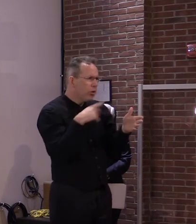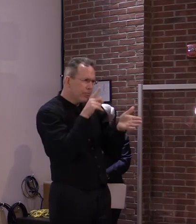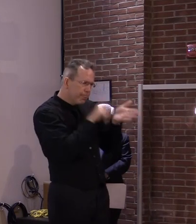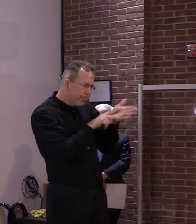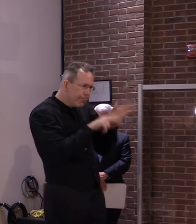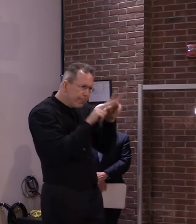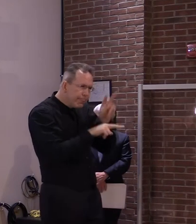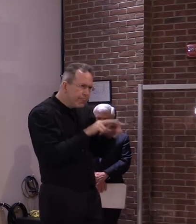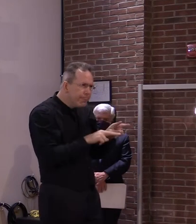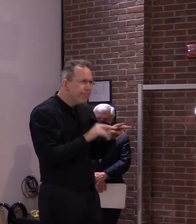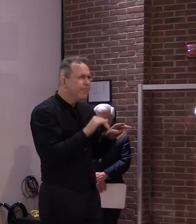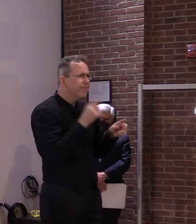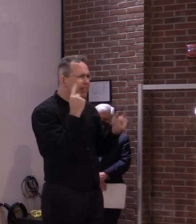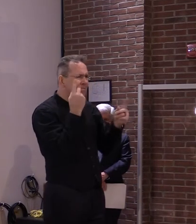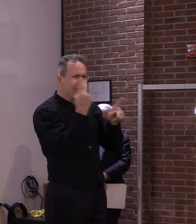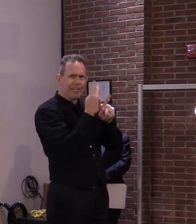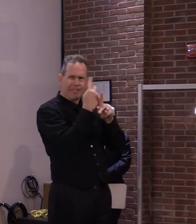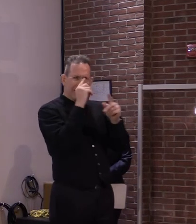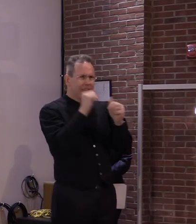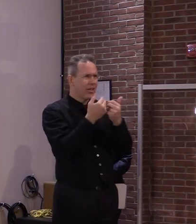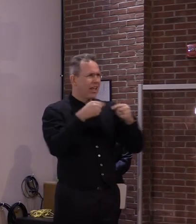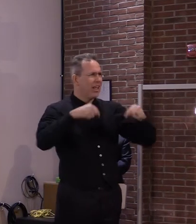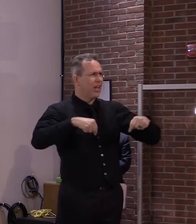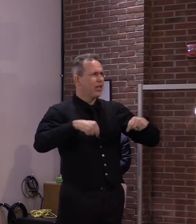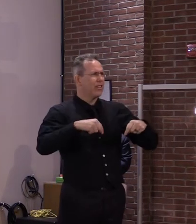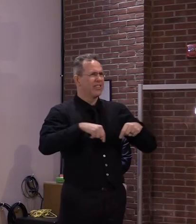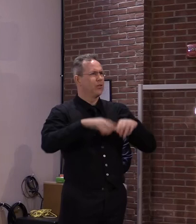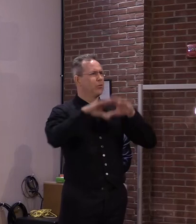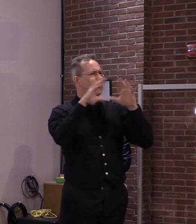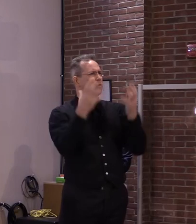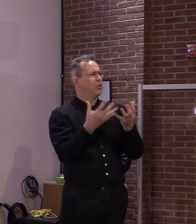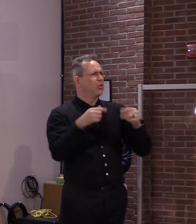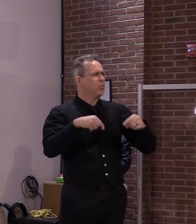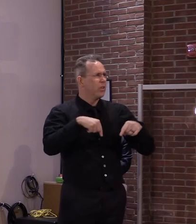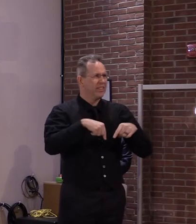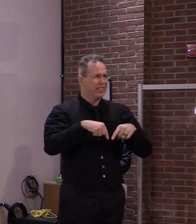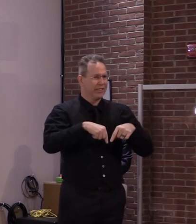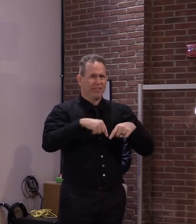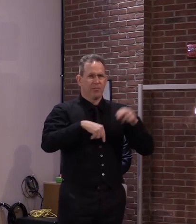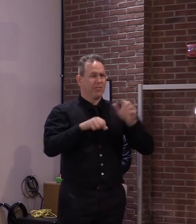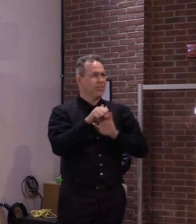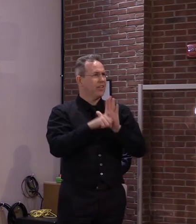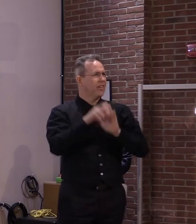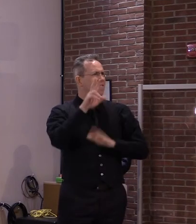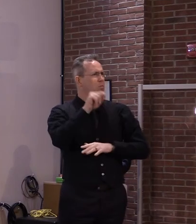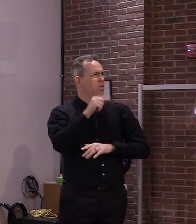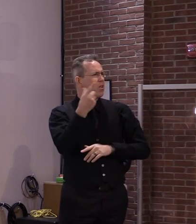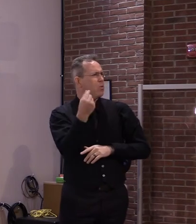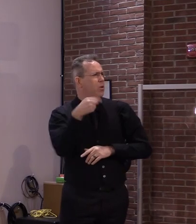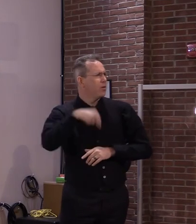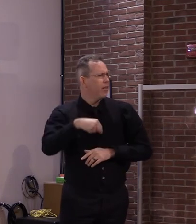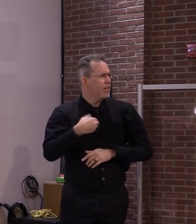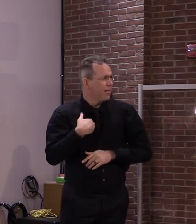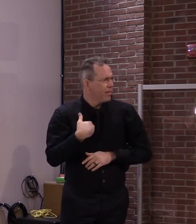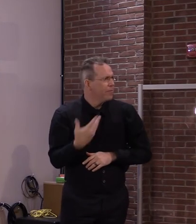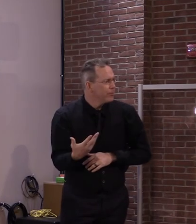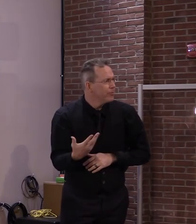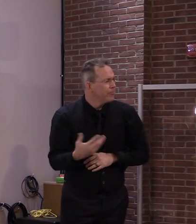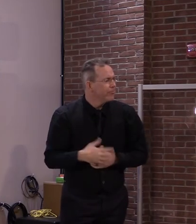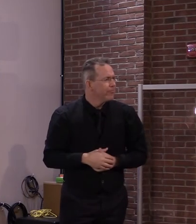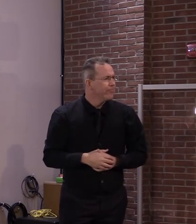based on the real world conditions of our schools and how how the how the activities would actually be implemented